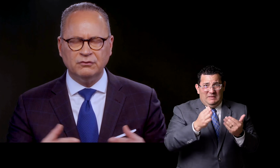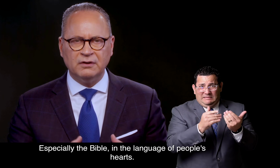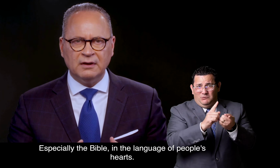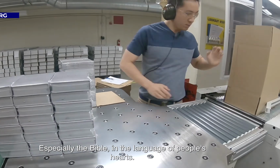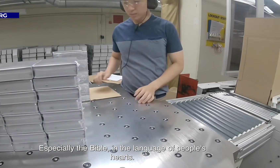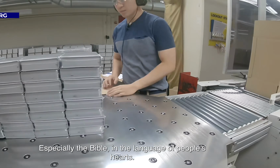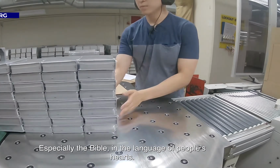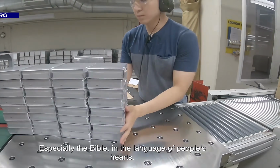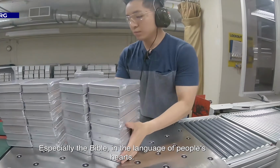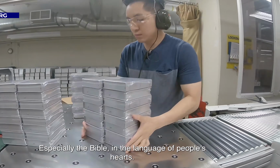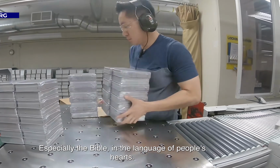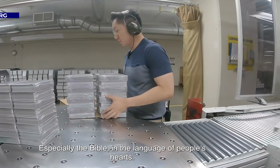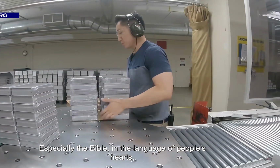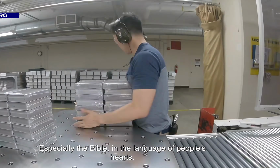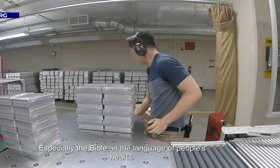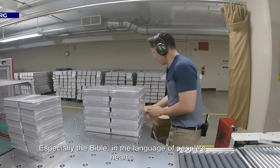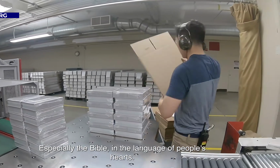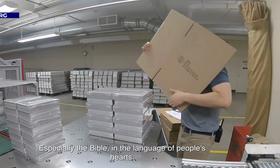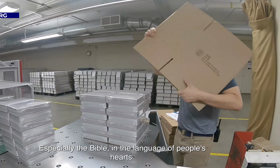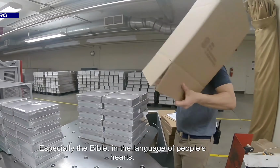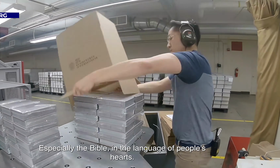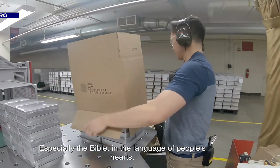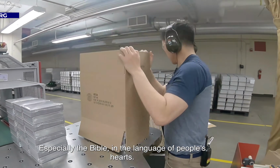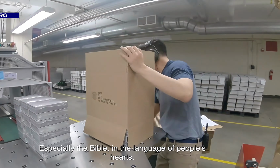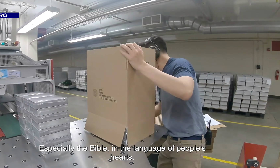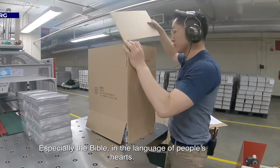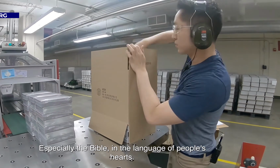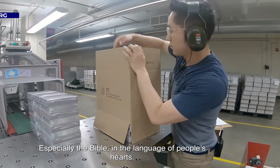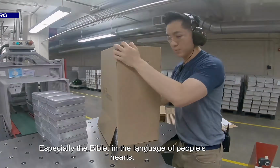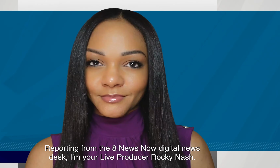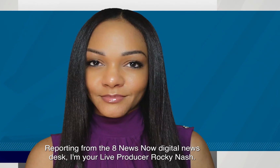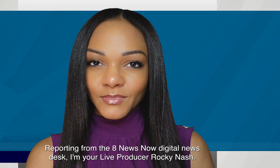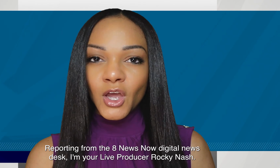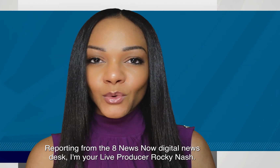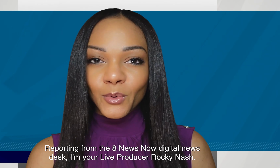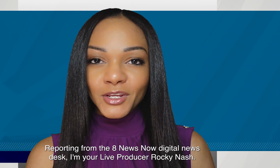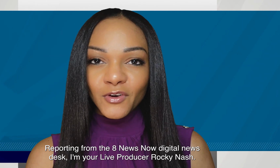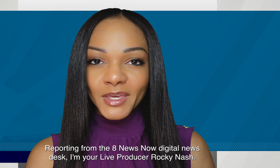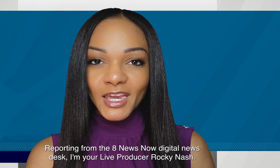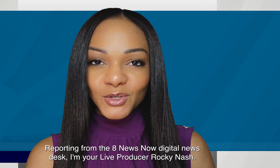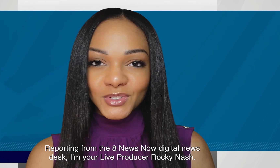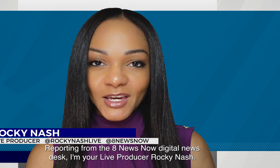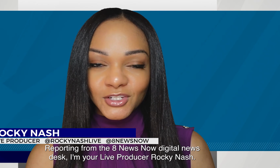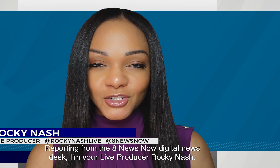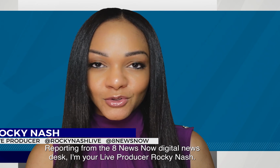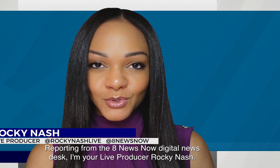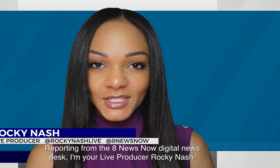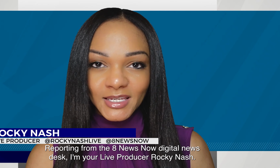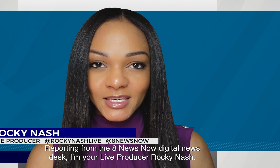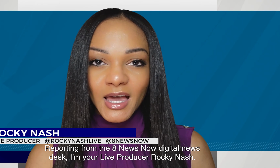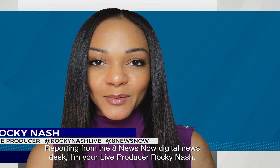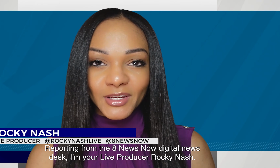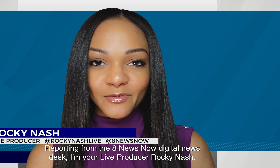good news, especially the Bible, in the language of people's hearts. Reporting from the 8 News Now digital